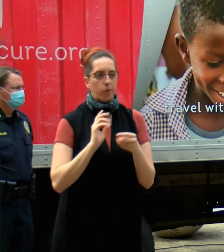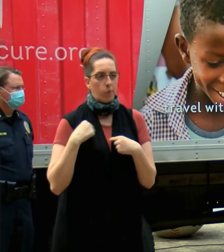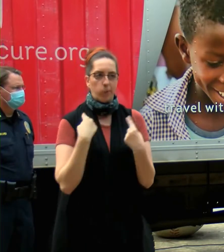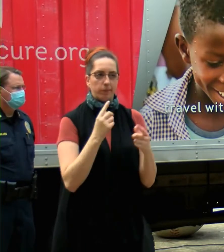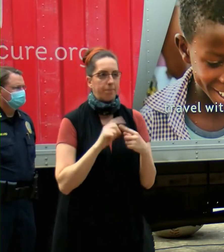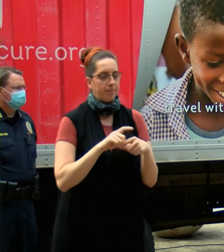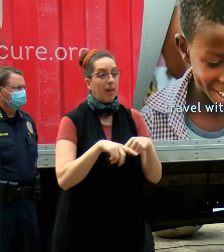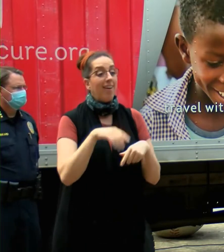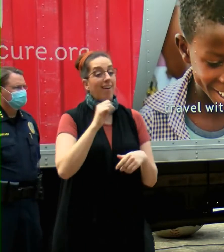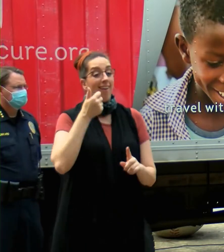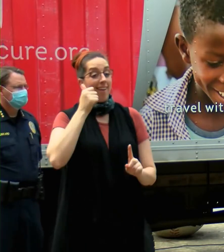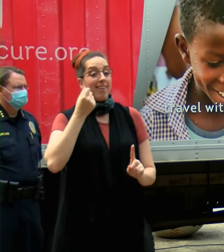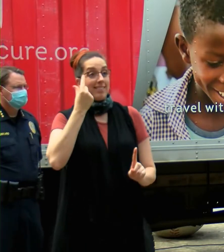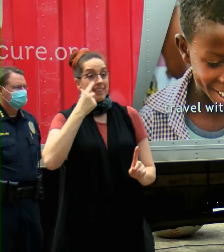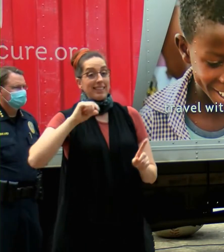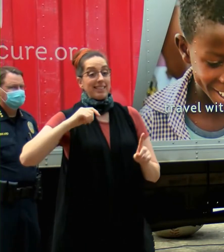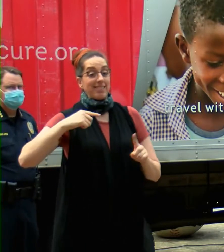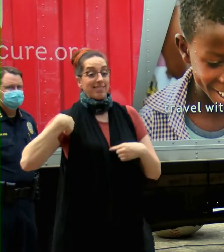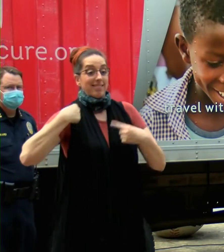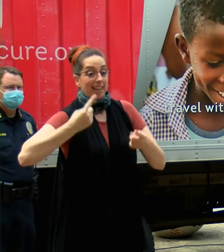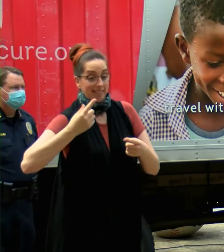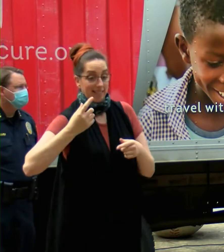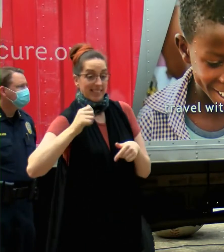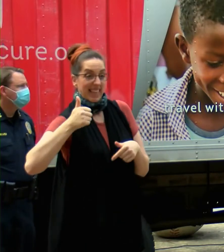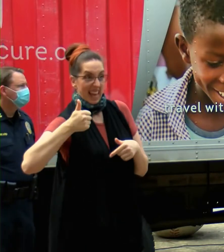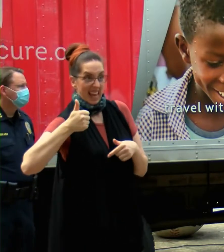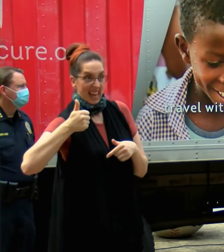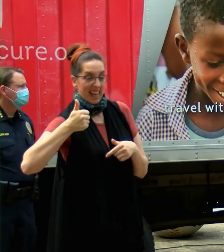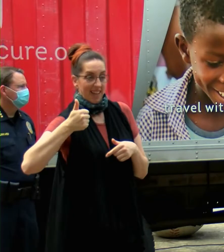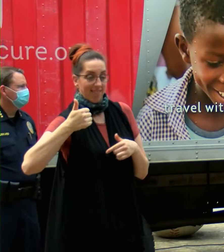Of those, 10 have since come back have